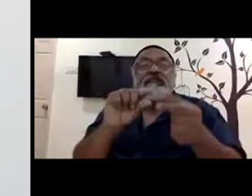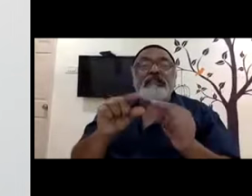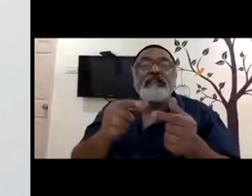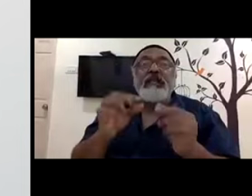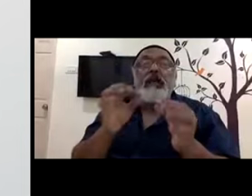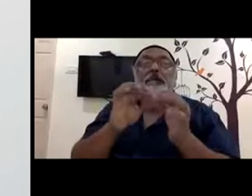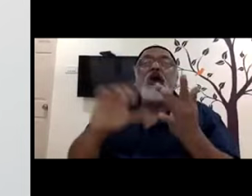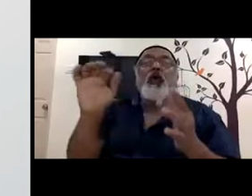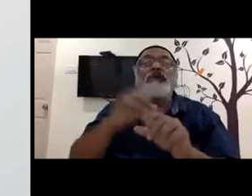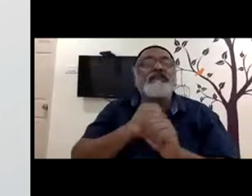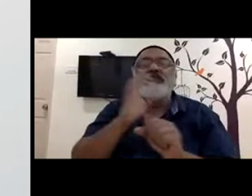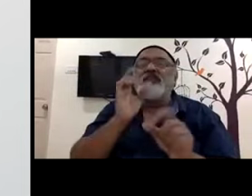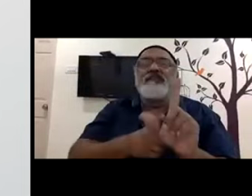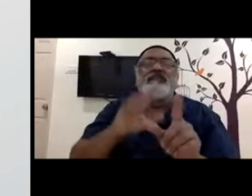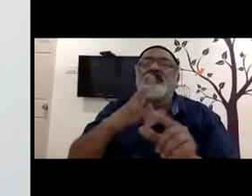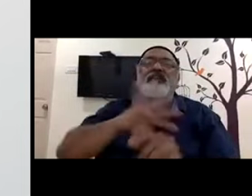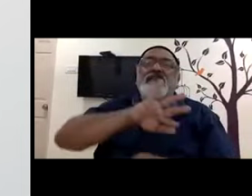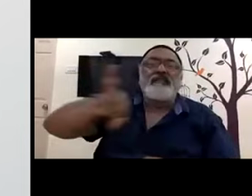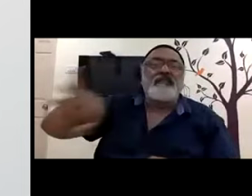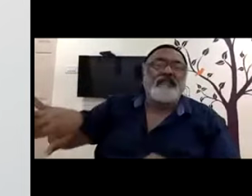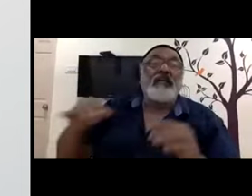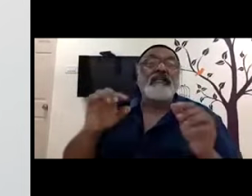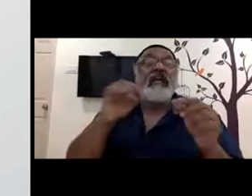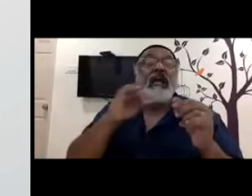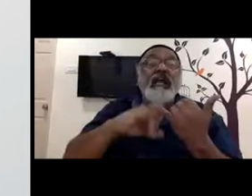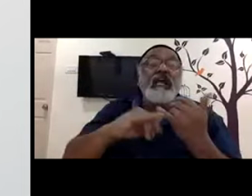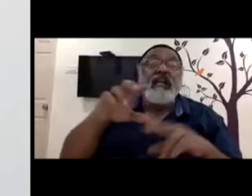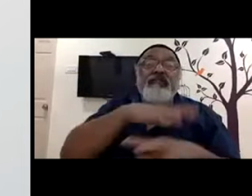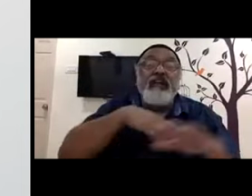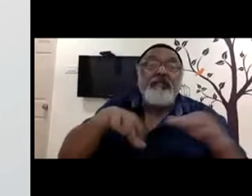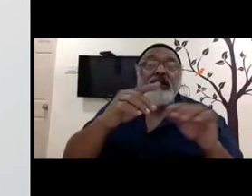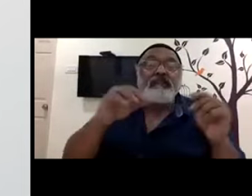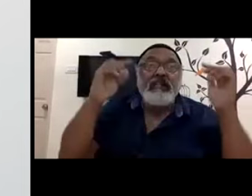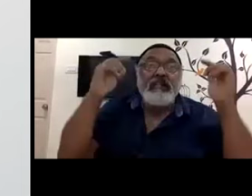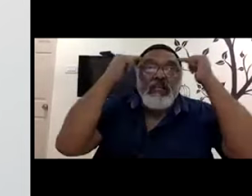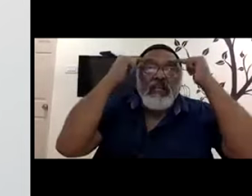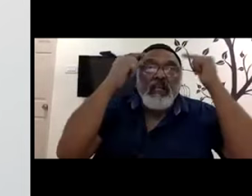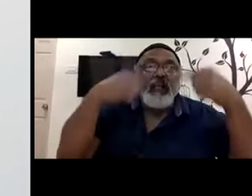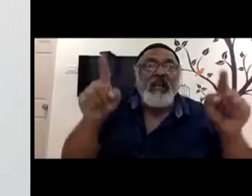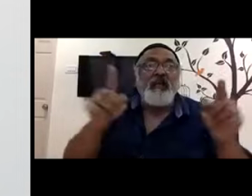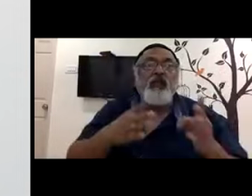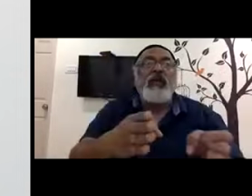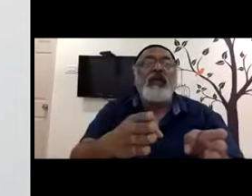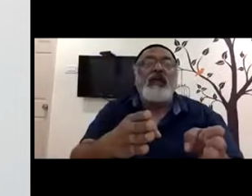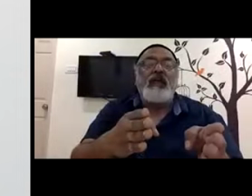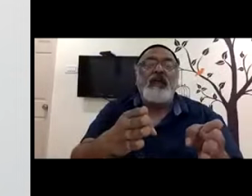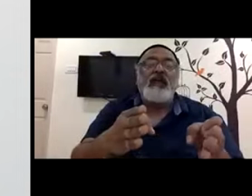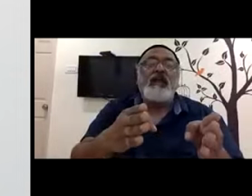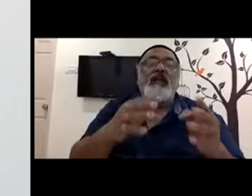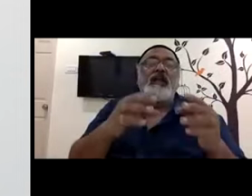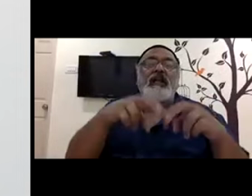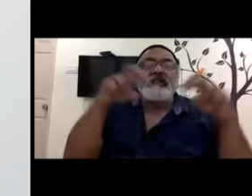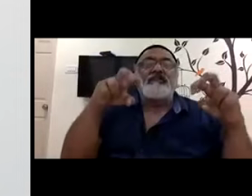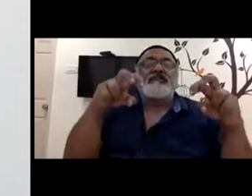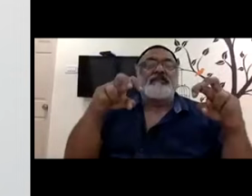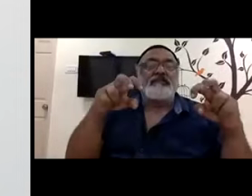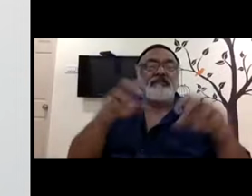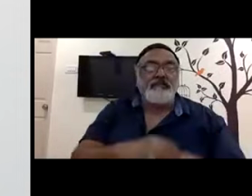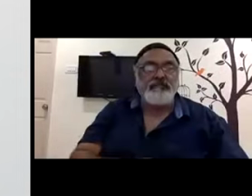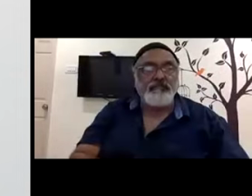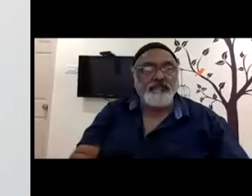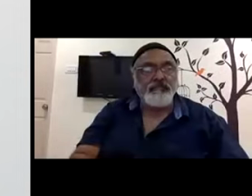methodology, the approach that we adopt when we do a research. So the knowledge that